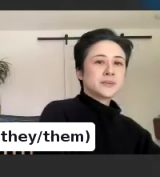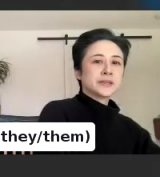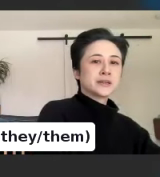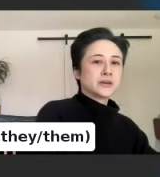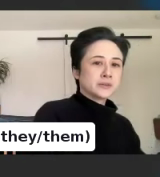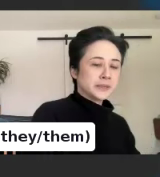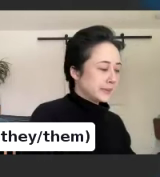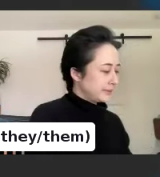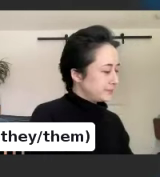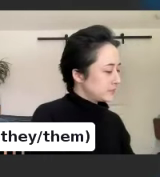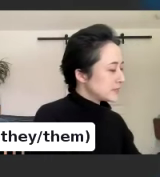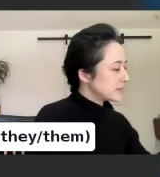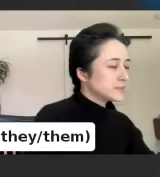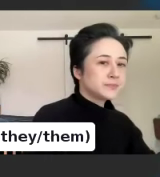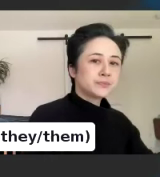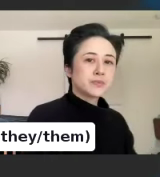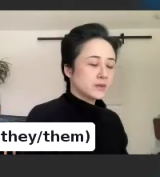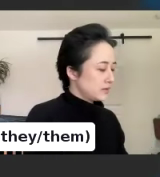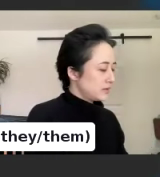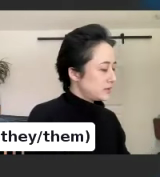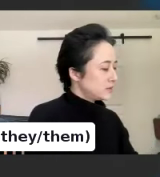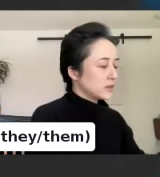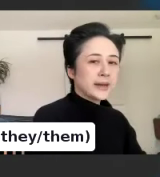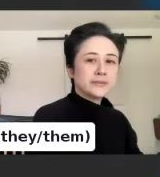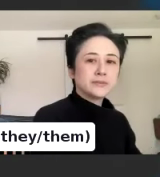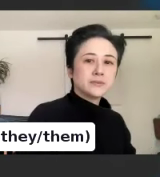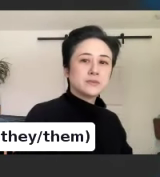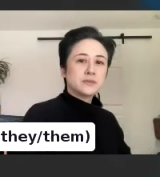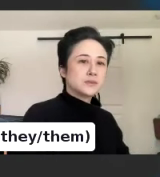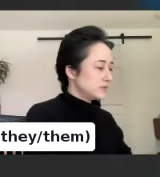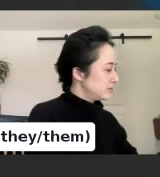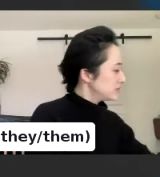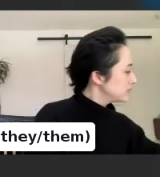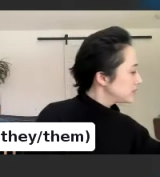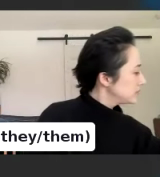let's think about that card, maybe something to look at.